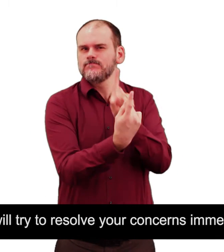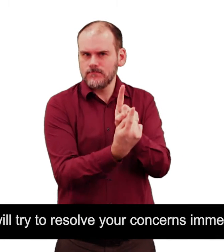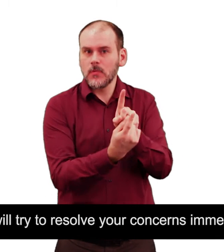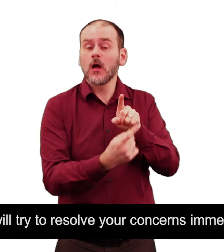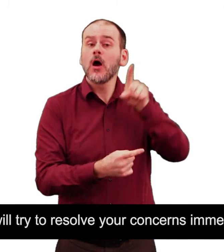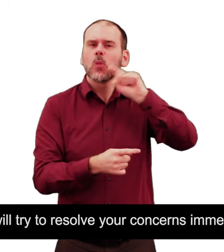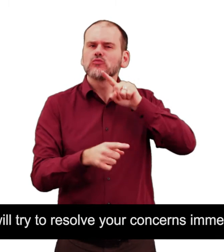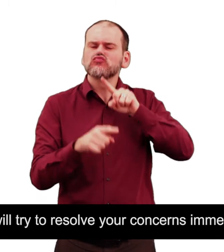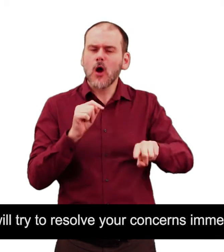immediately.